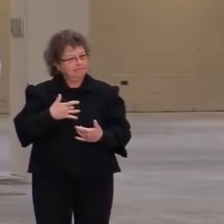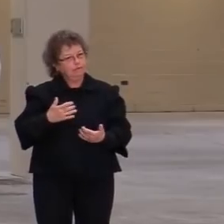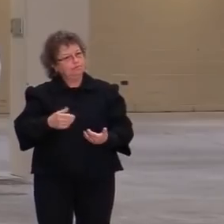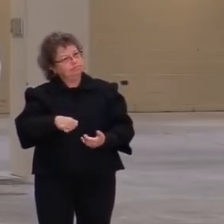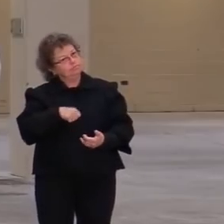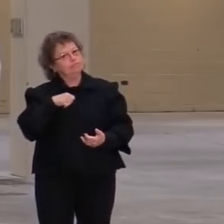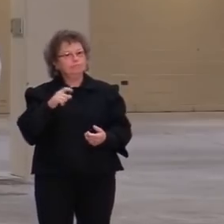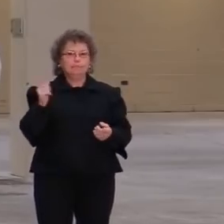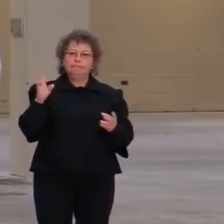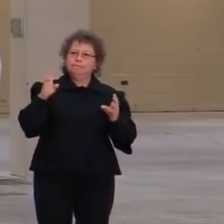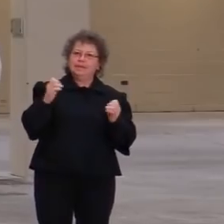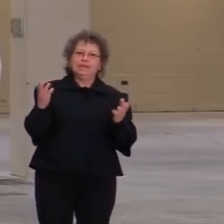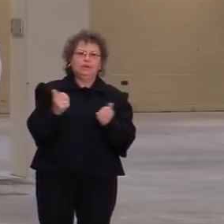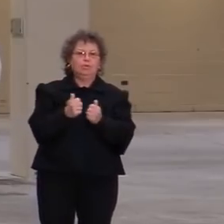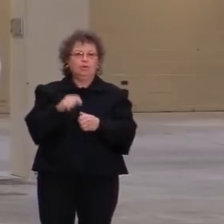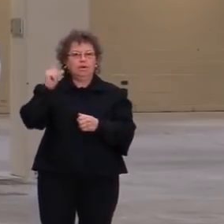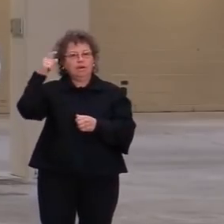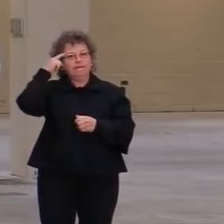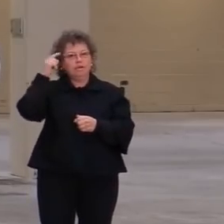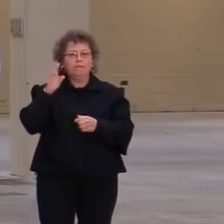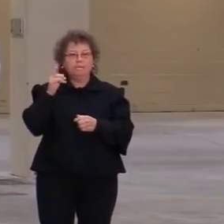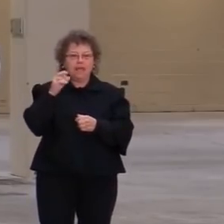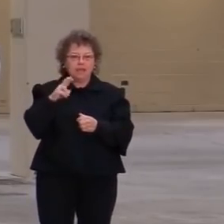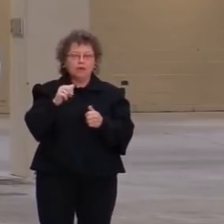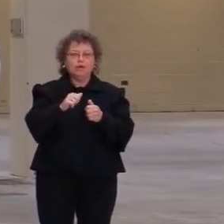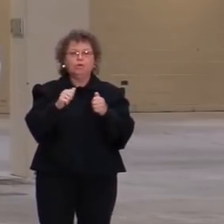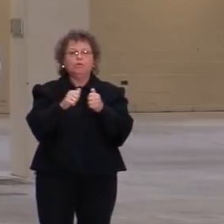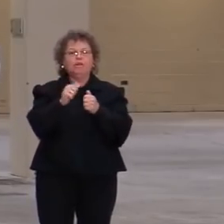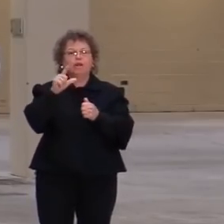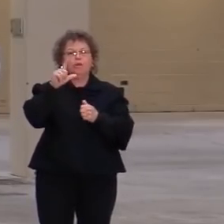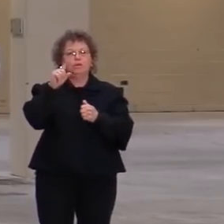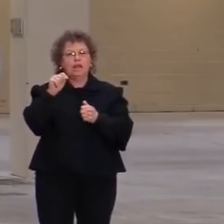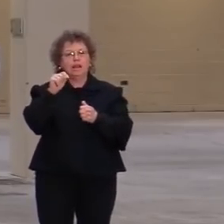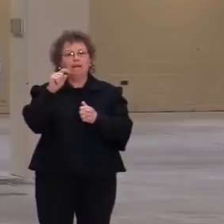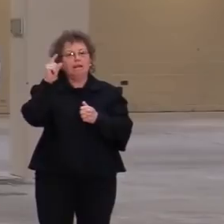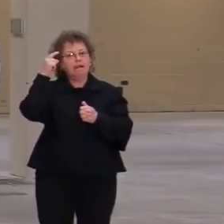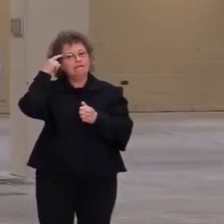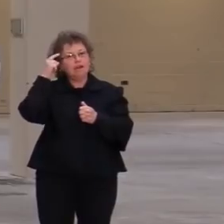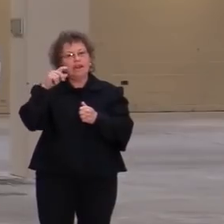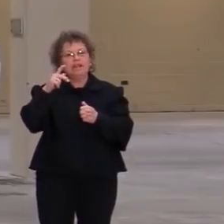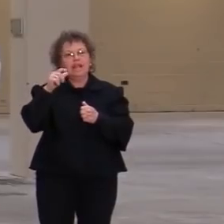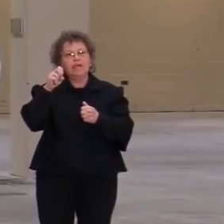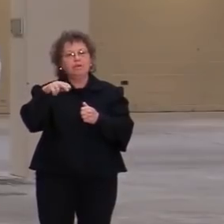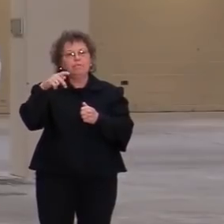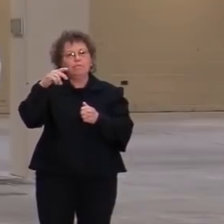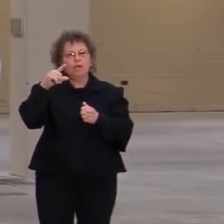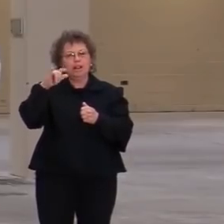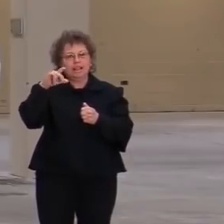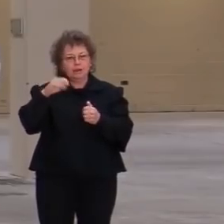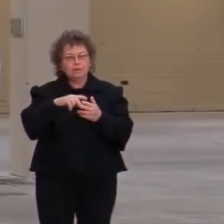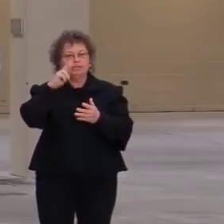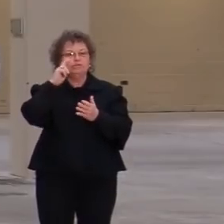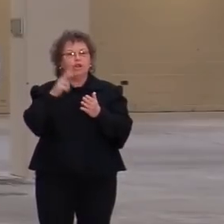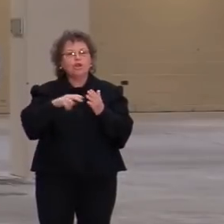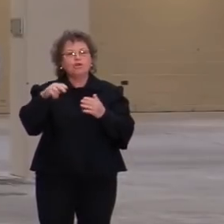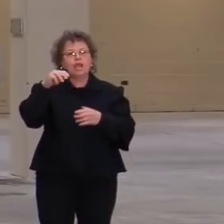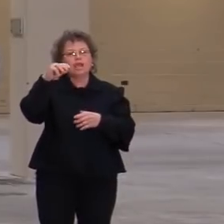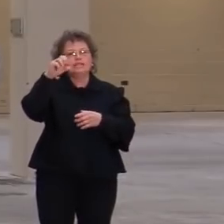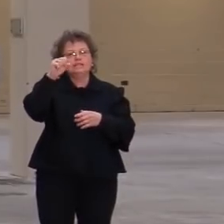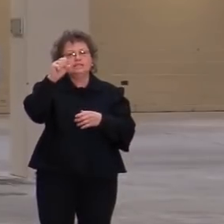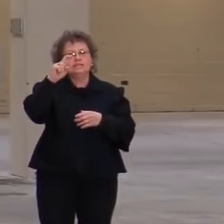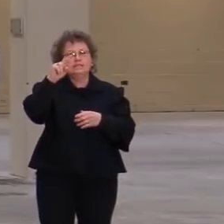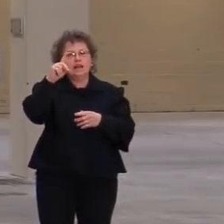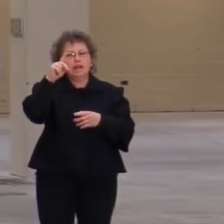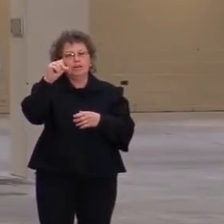here with Governor Baker, with Lieutenant Governor Karen Polito, Secretary Mary Lou Sutters, my great